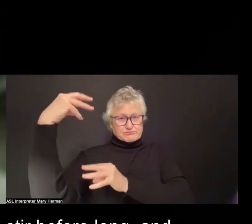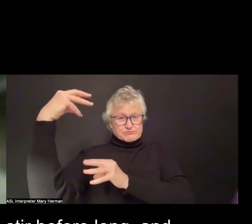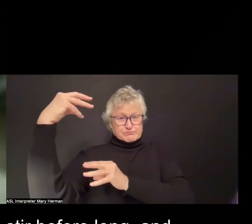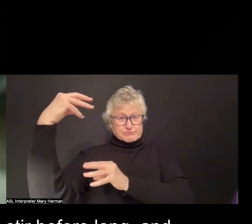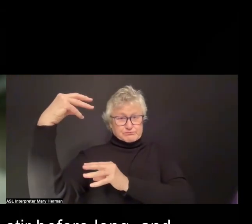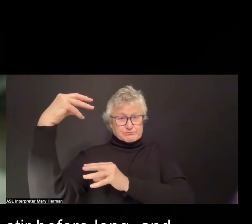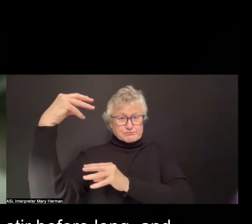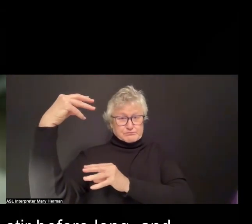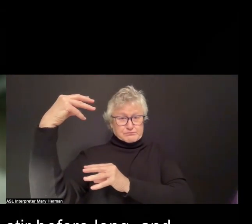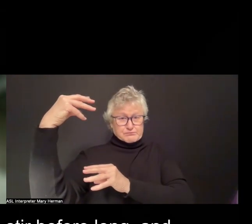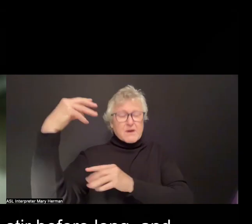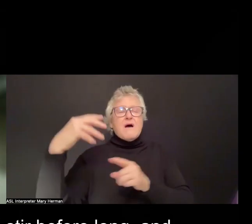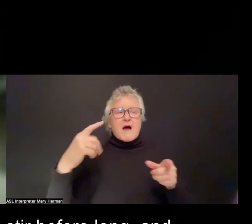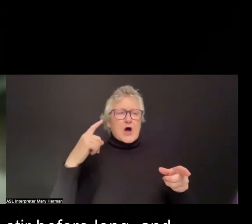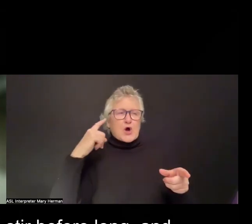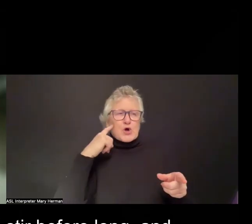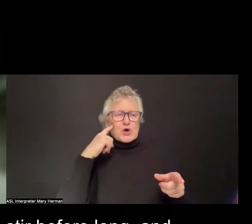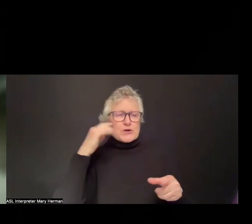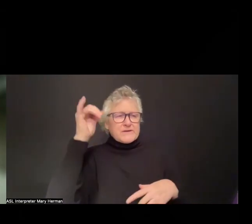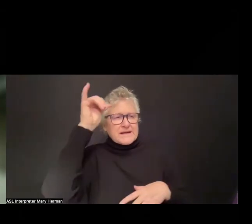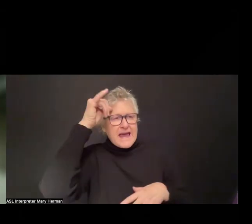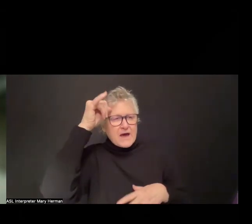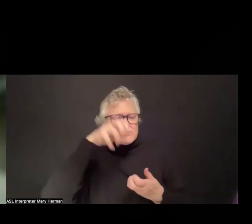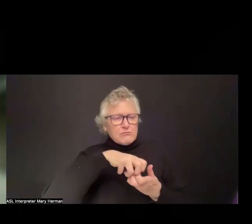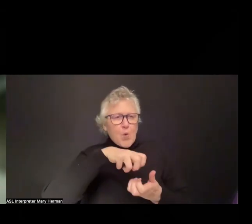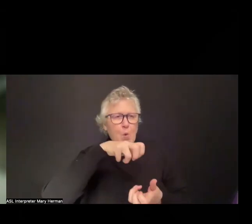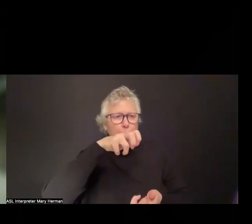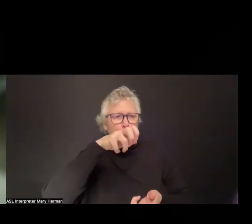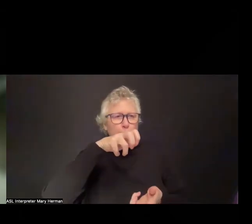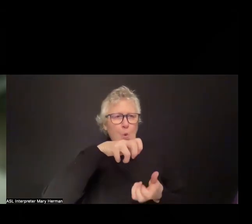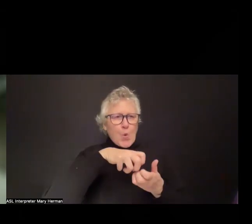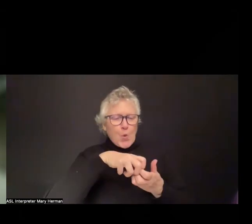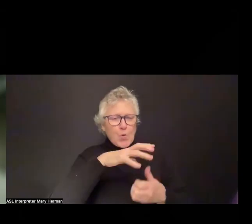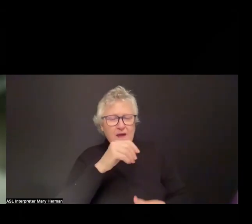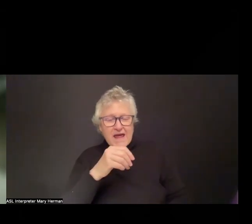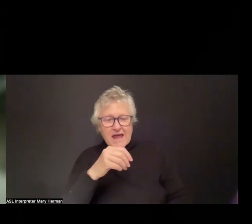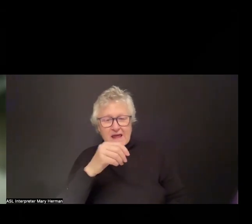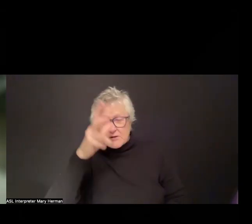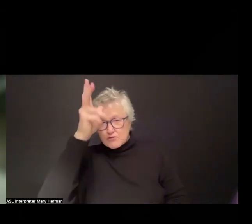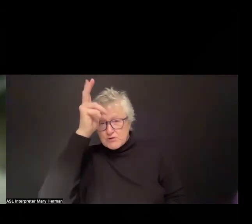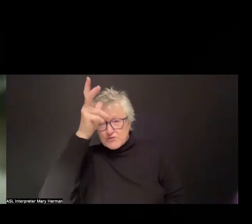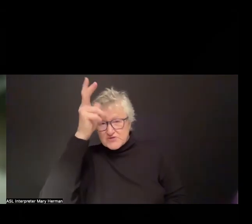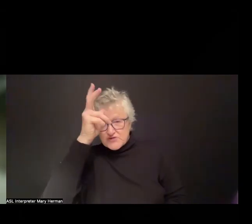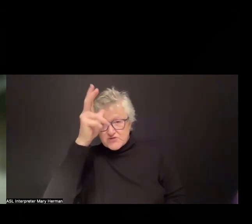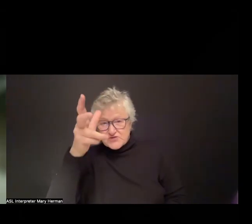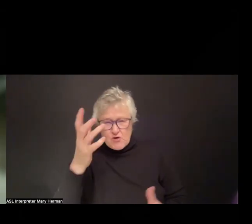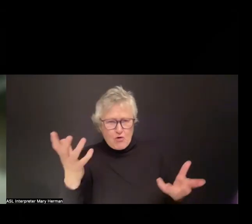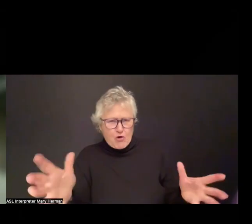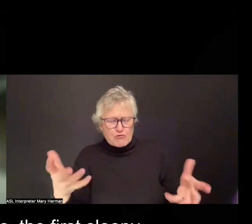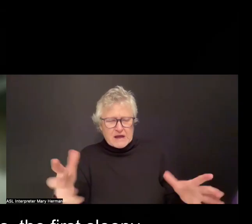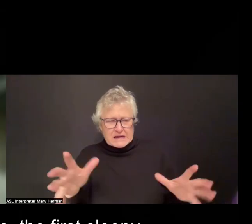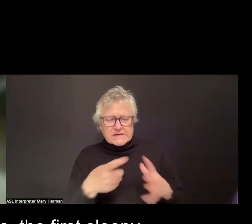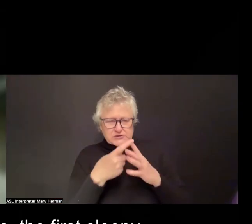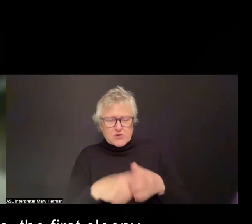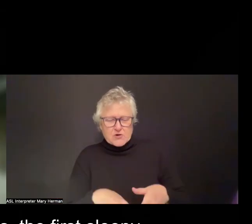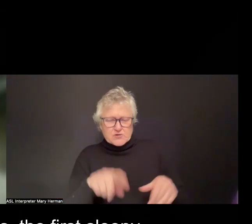roosters would stir before long, and the sky was already beginning to think about paling. The stars looked tired. The moon had set. In